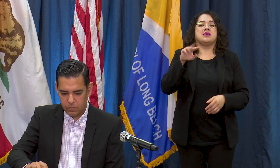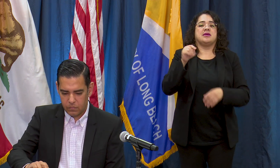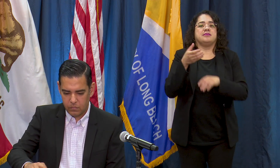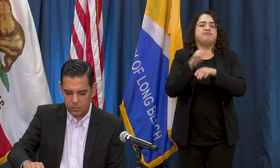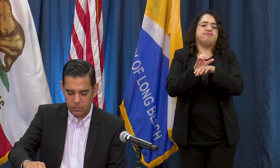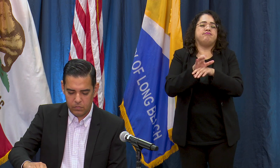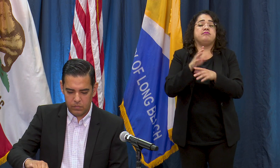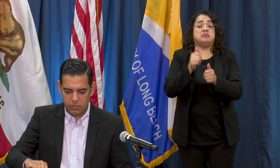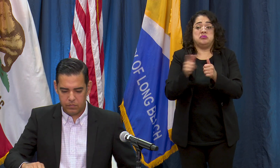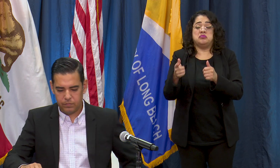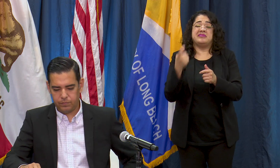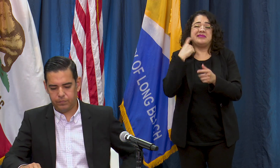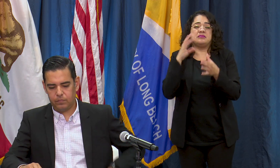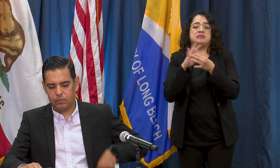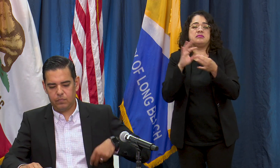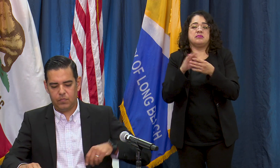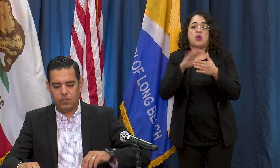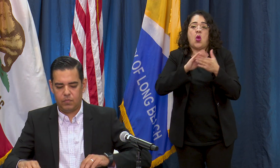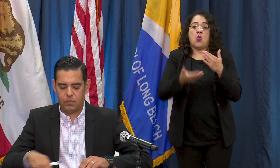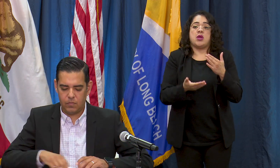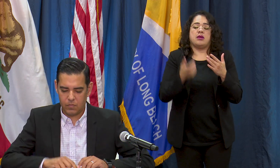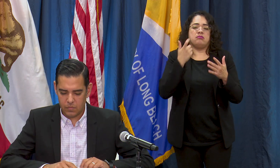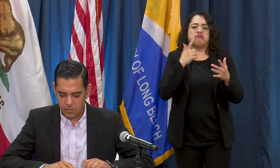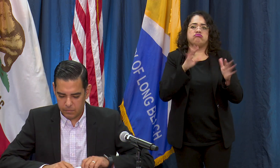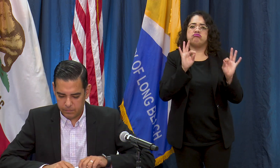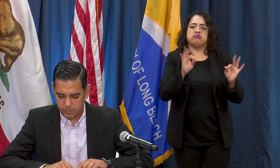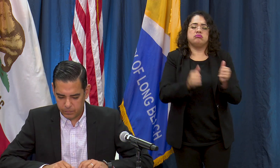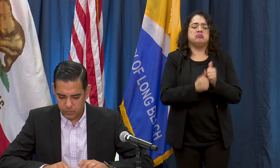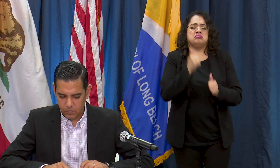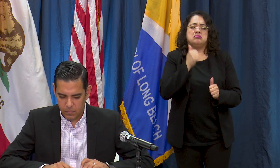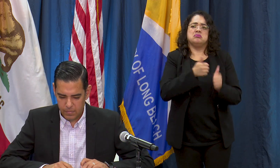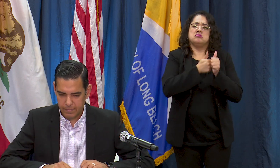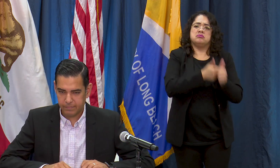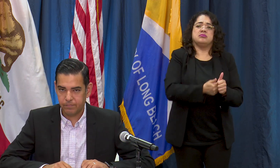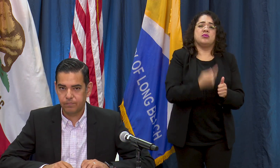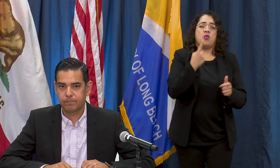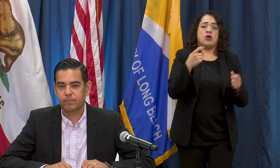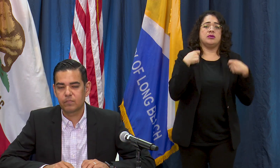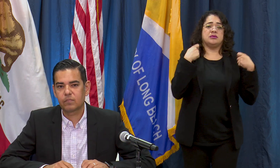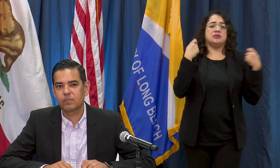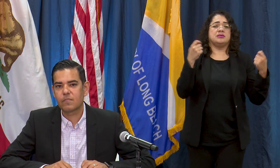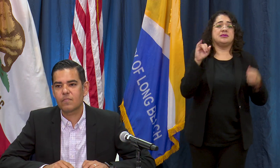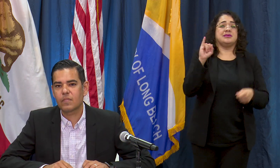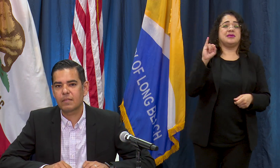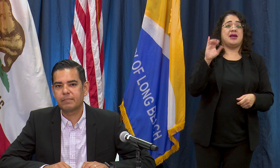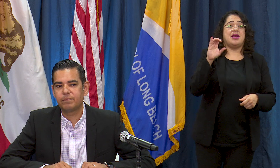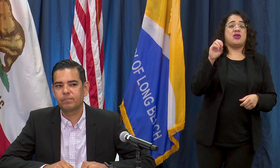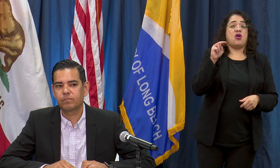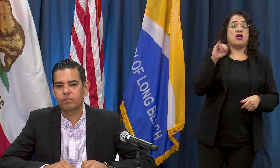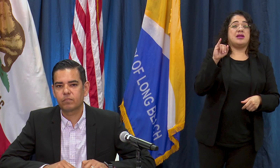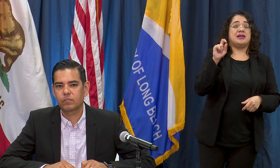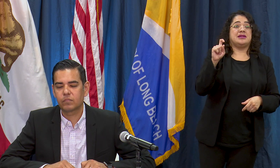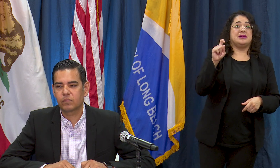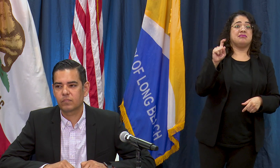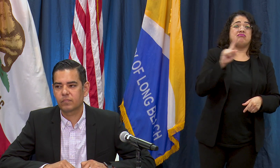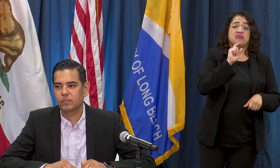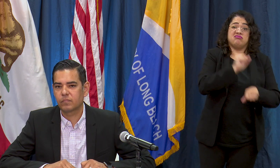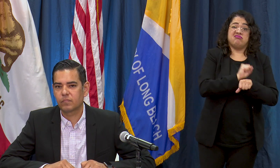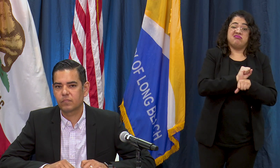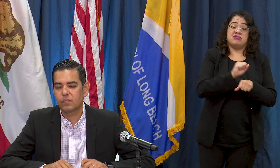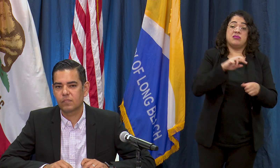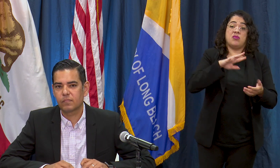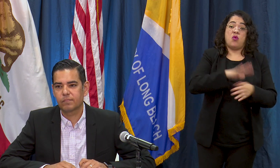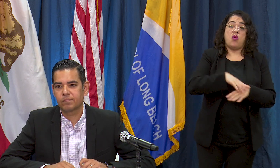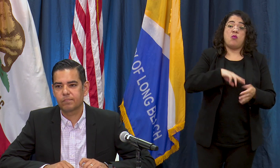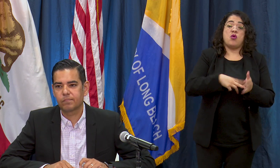people complying, but there was a specific gym called Iconics that actually intentionally violated the health orders by